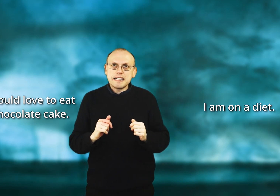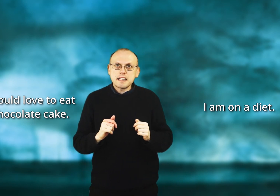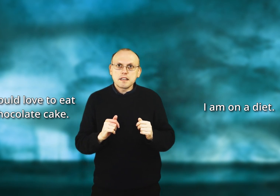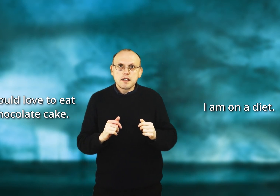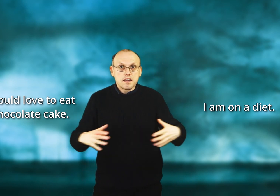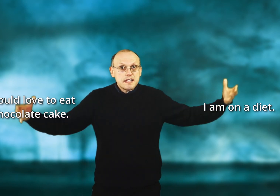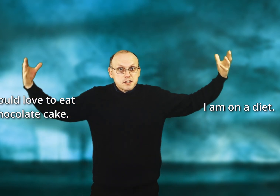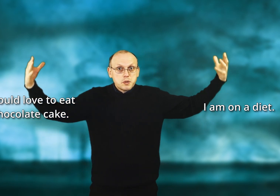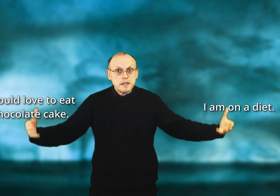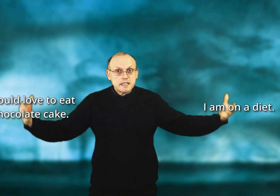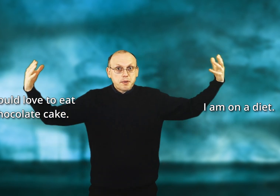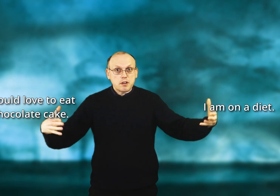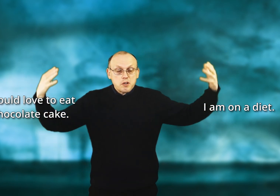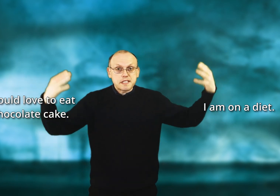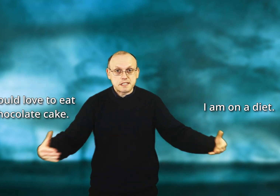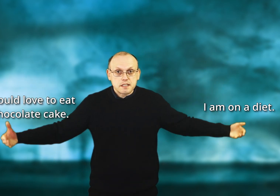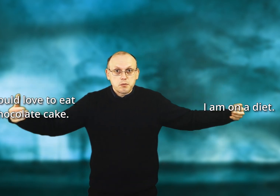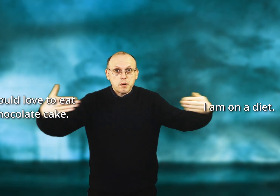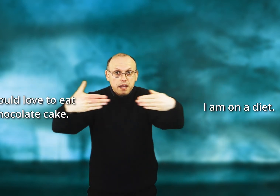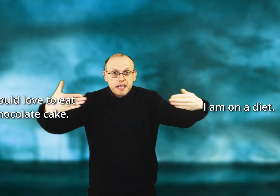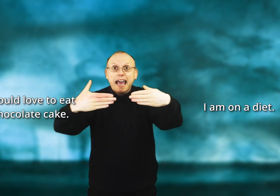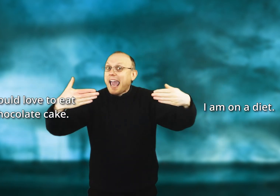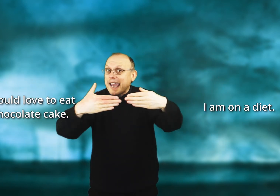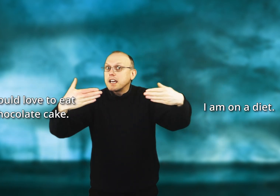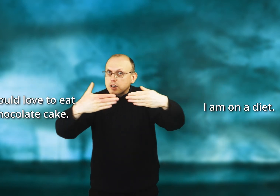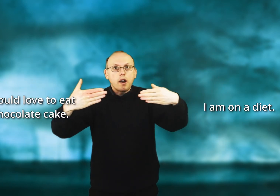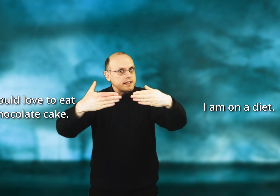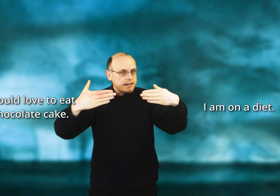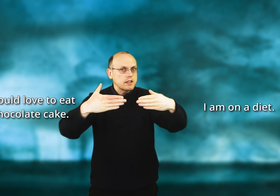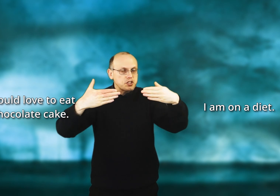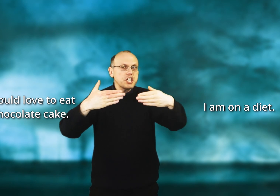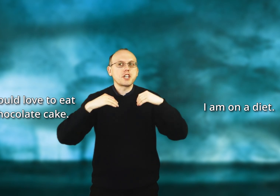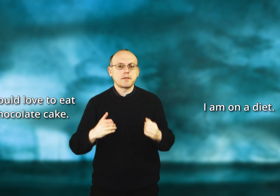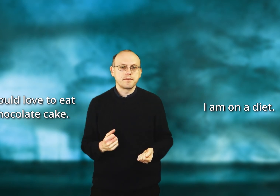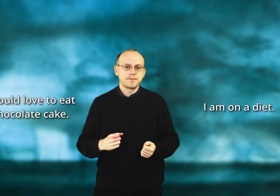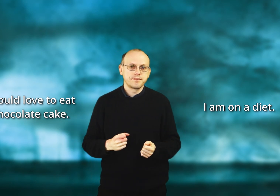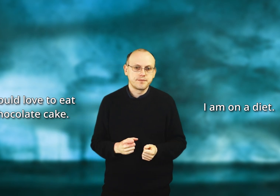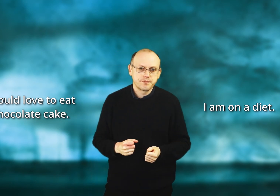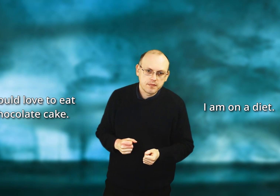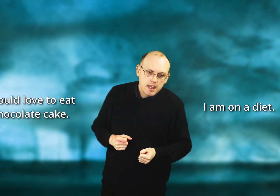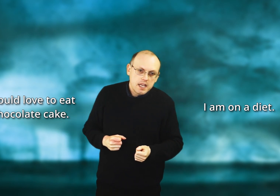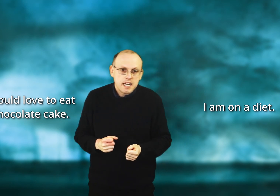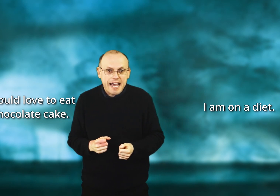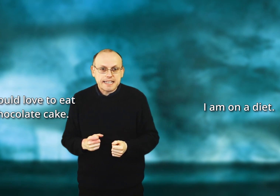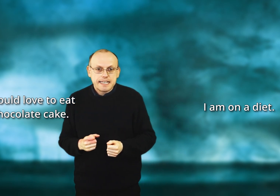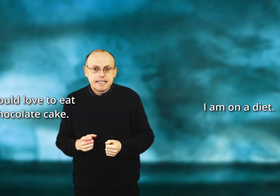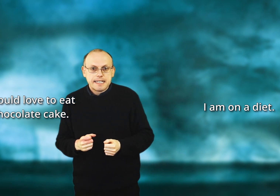link these two independent clauses with a coordinating conjunction. Like,